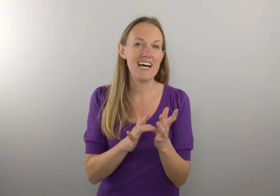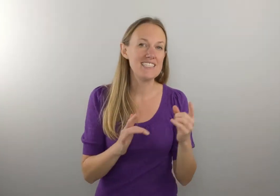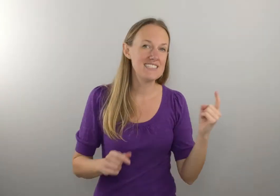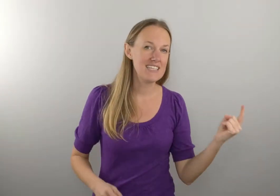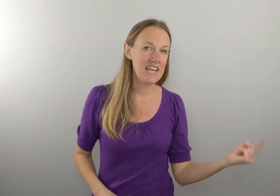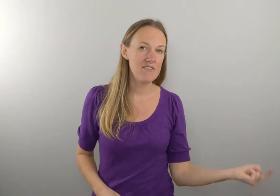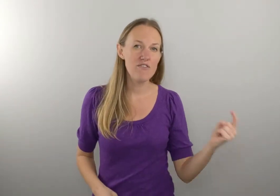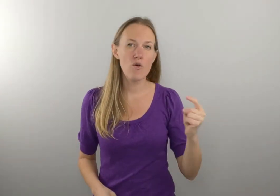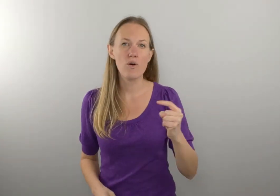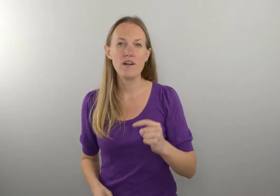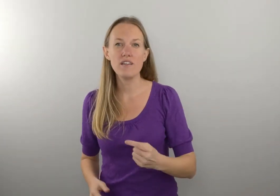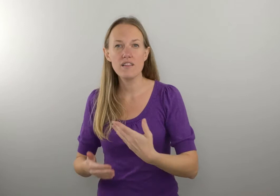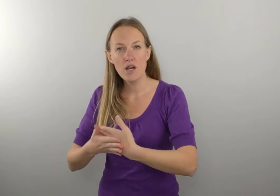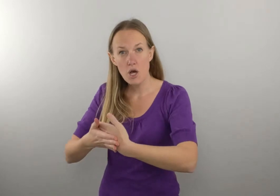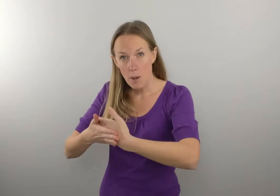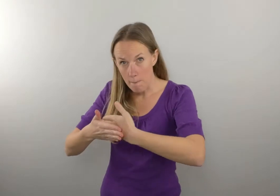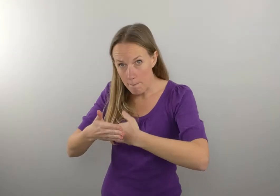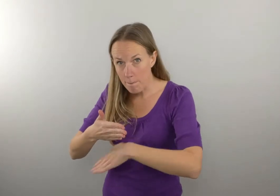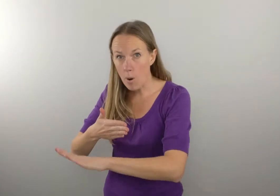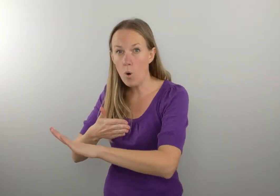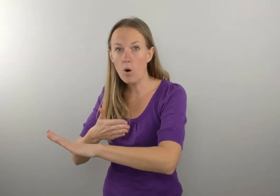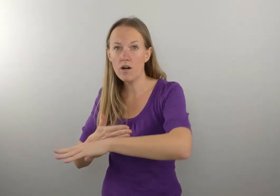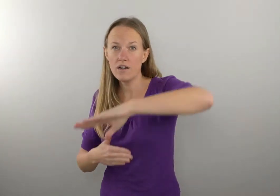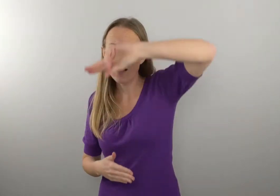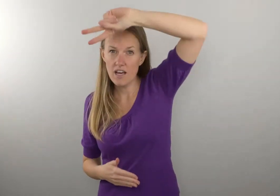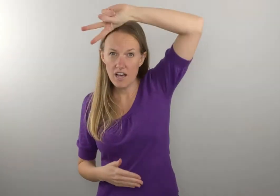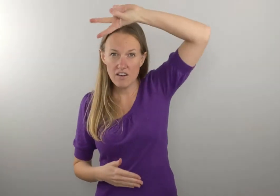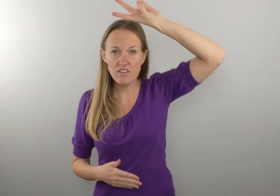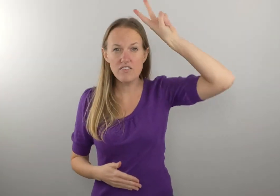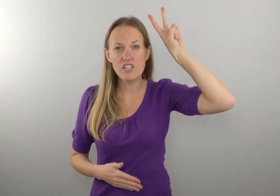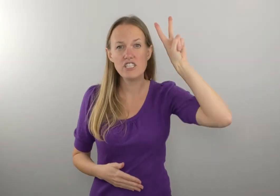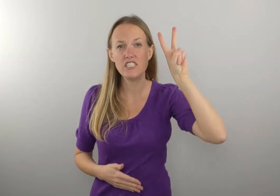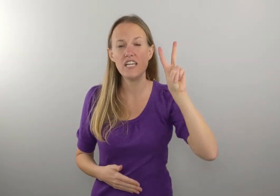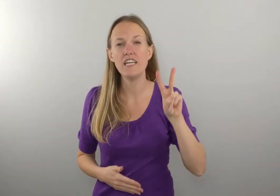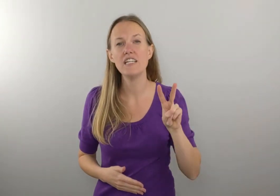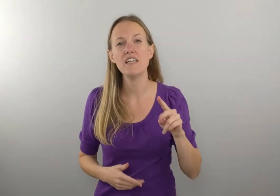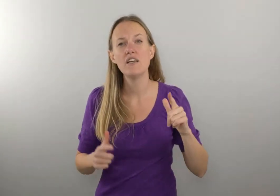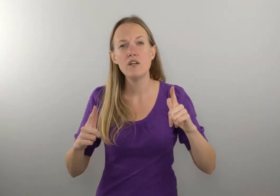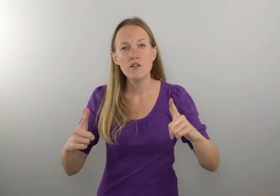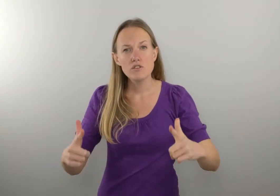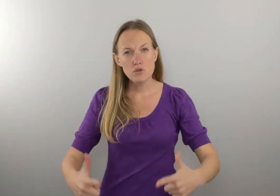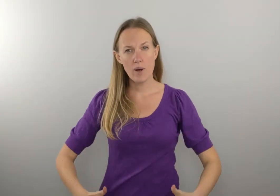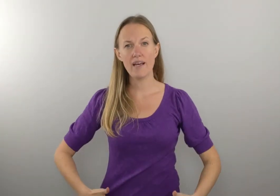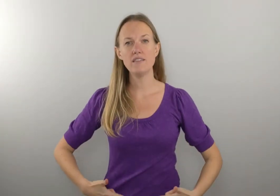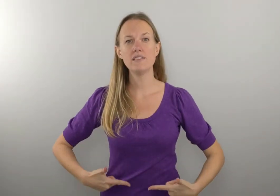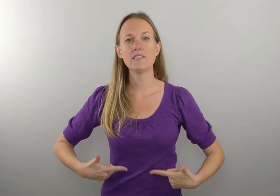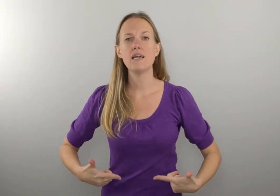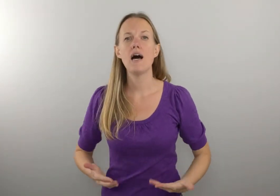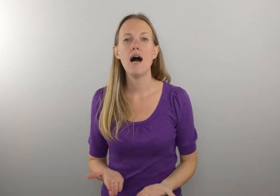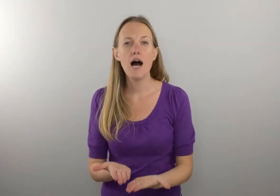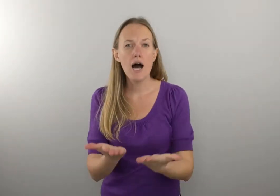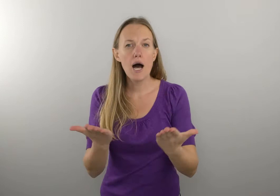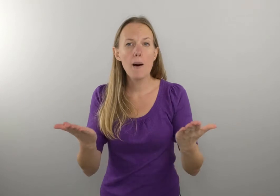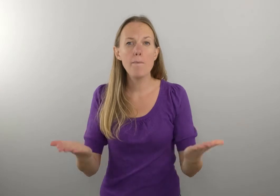Jesus came forth, born of a virgin, dwelt